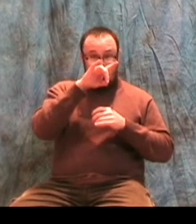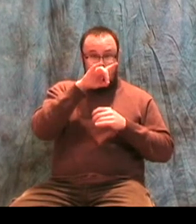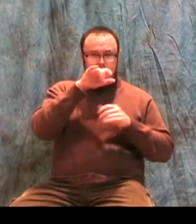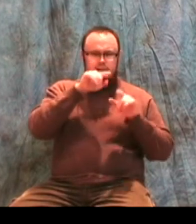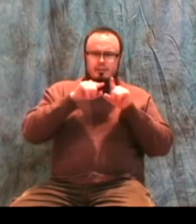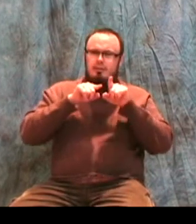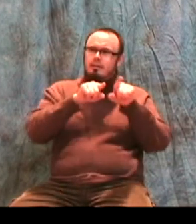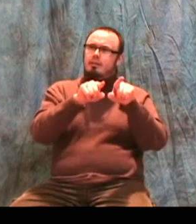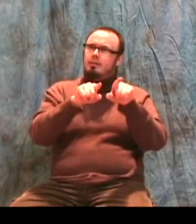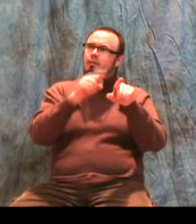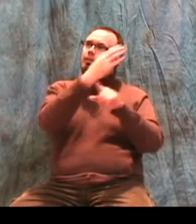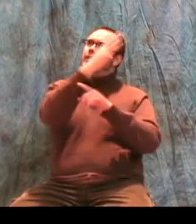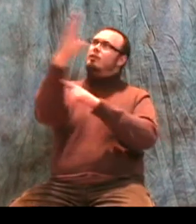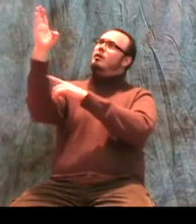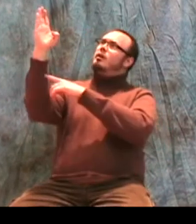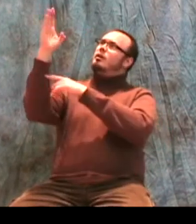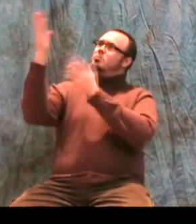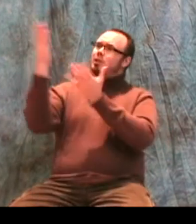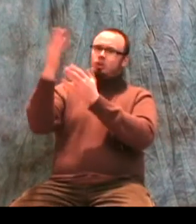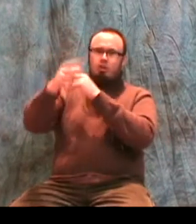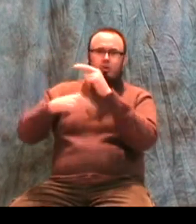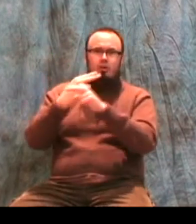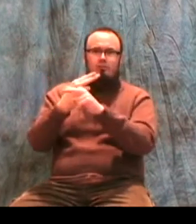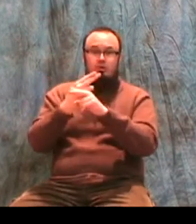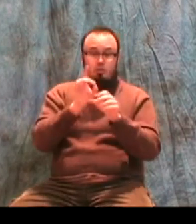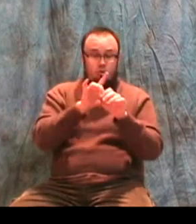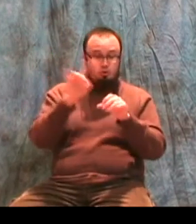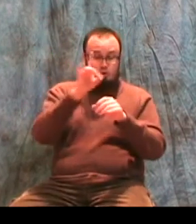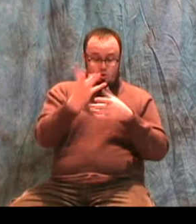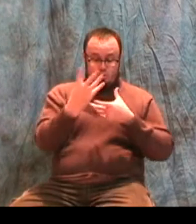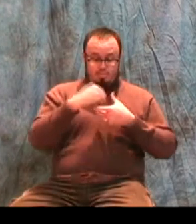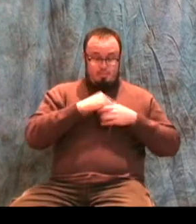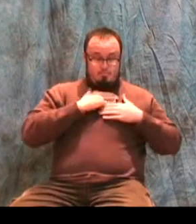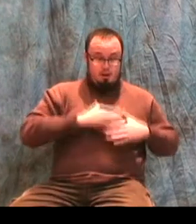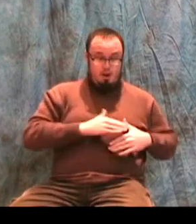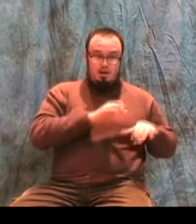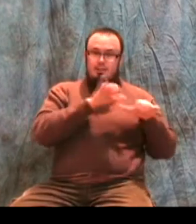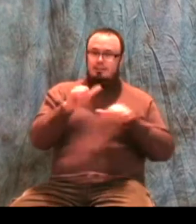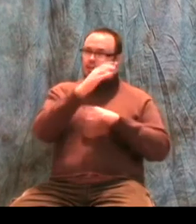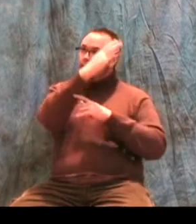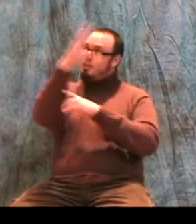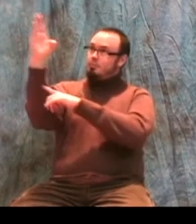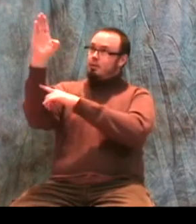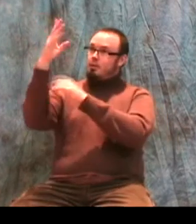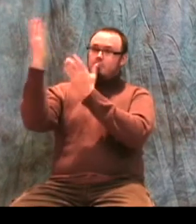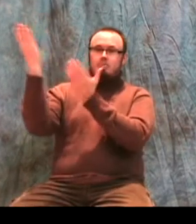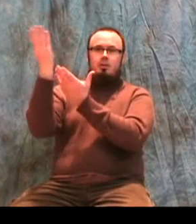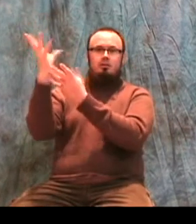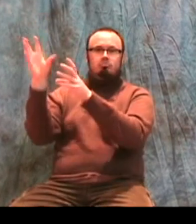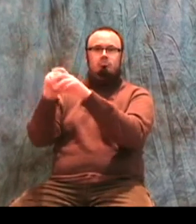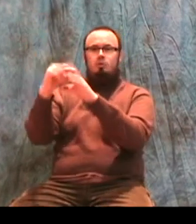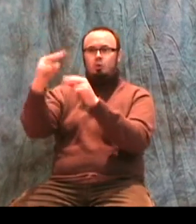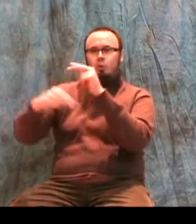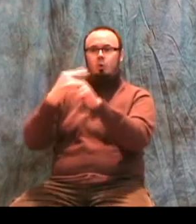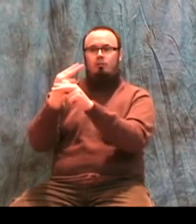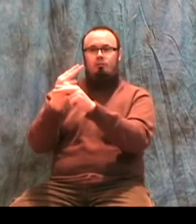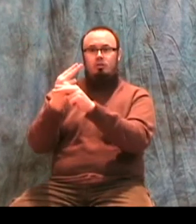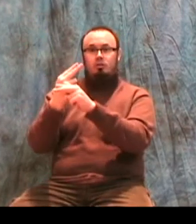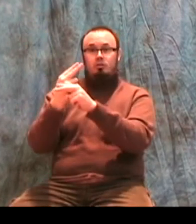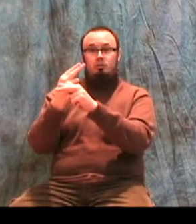universe. The soul fills the body just as God's presence fills the universe. The soul is the life giver to the body, just as God